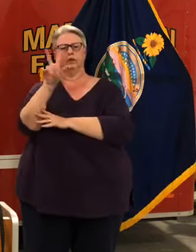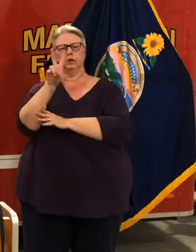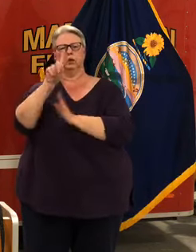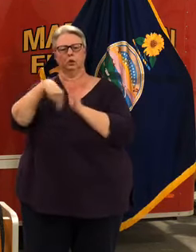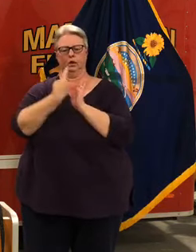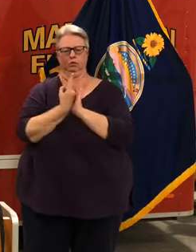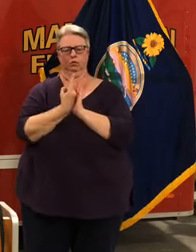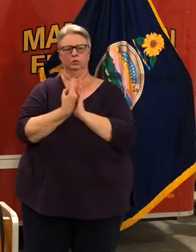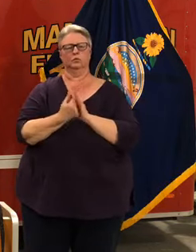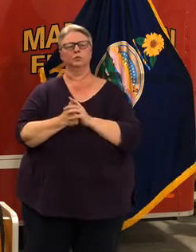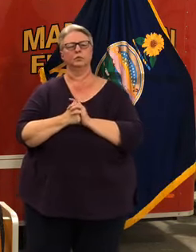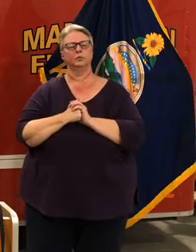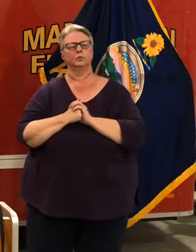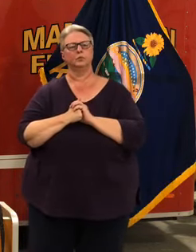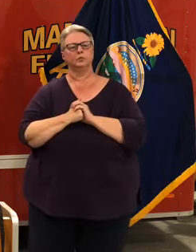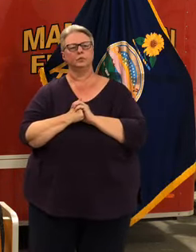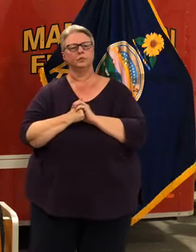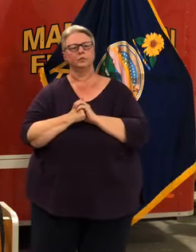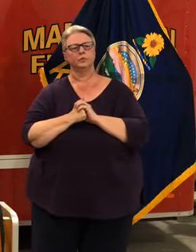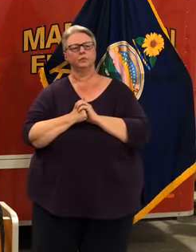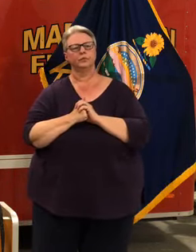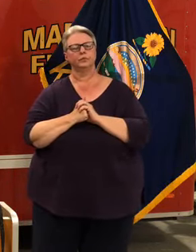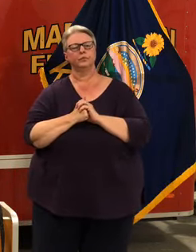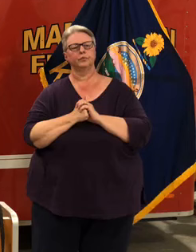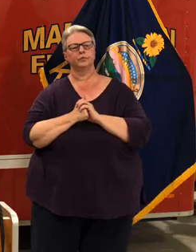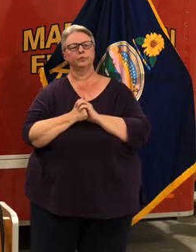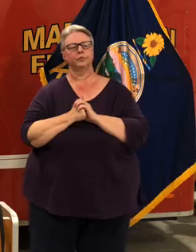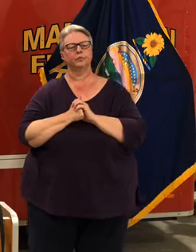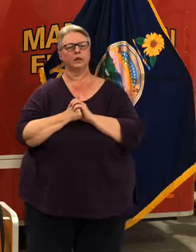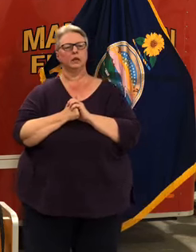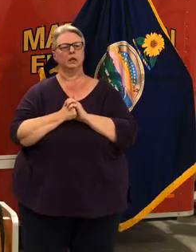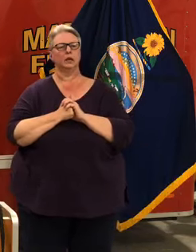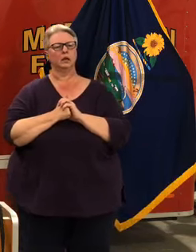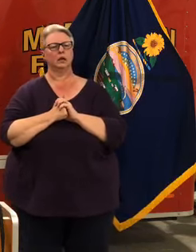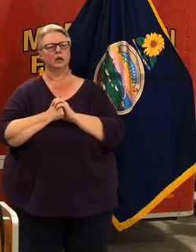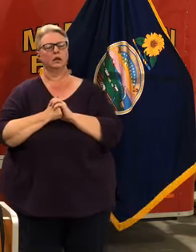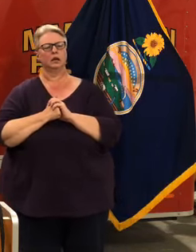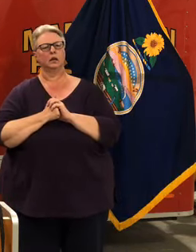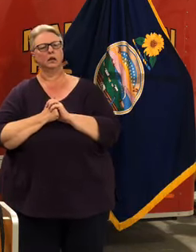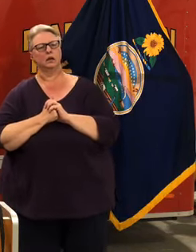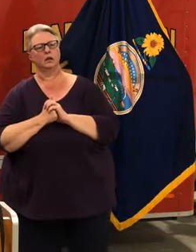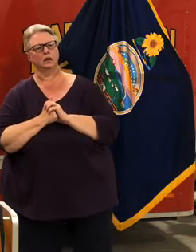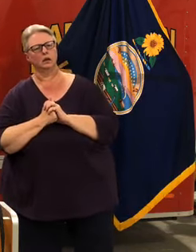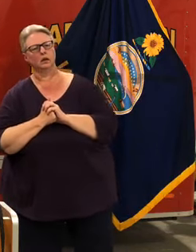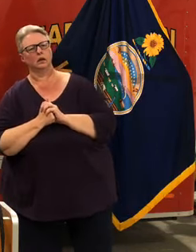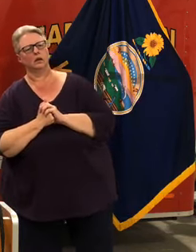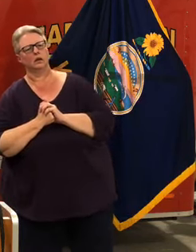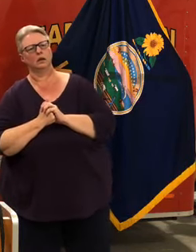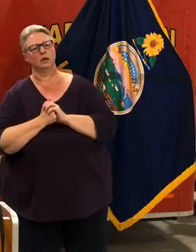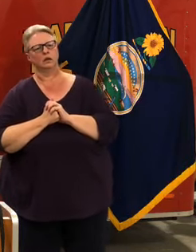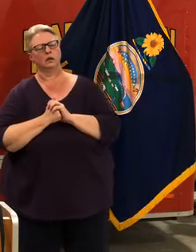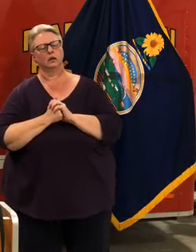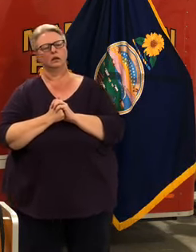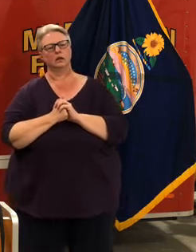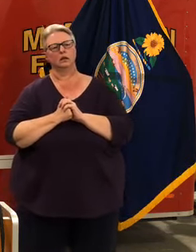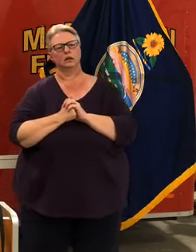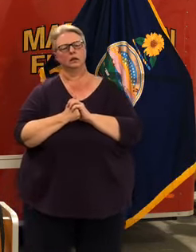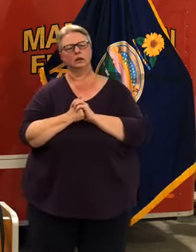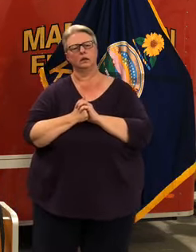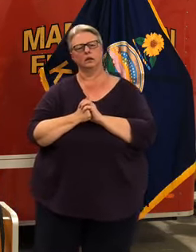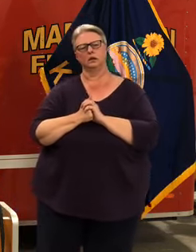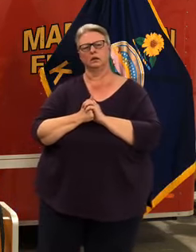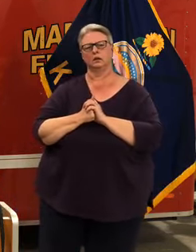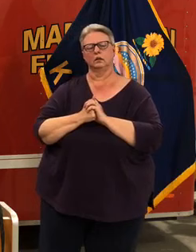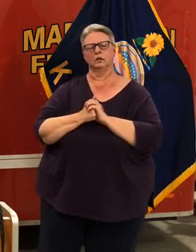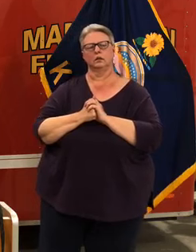Thank you. My question kind of piggybacks on what you just said, and that is with the lack of tests, there are quite a few members of the